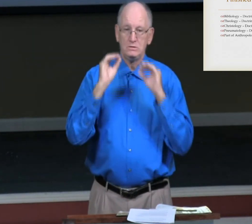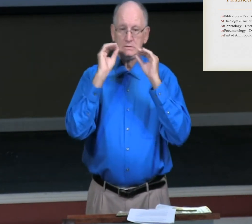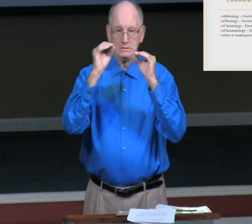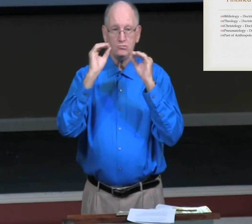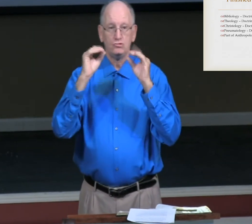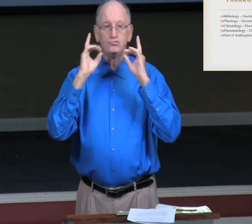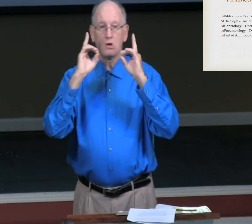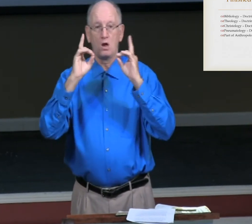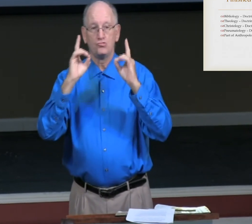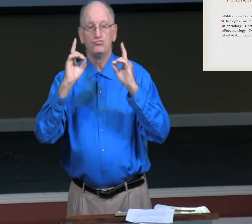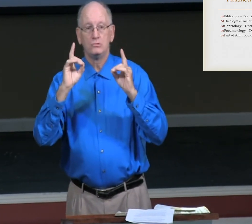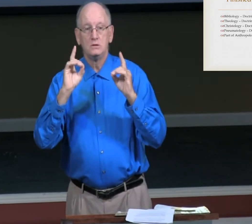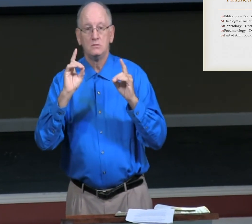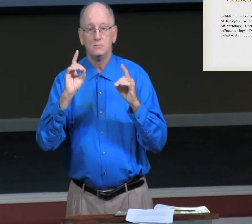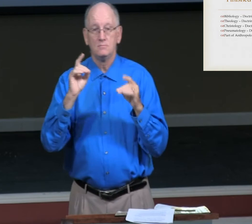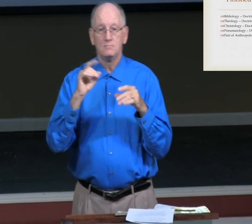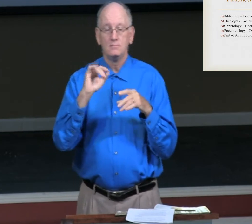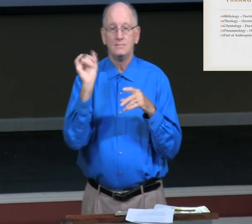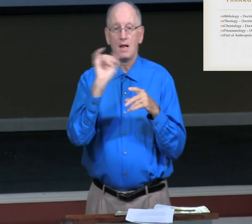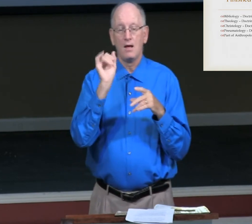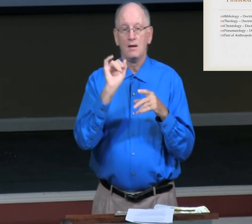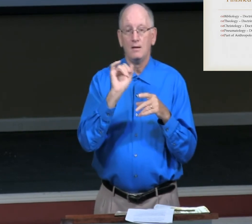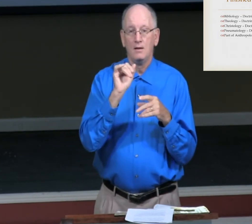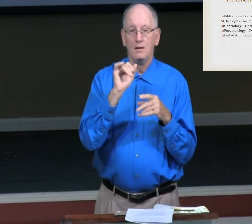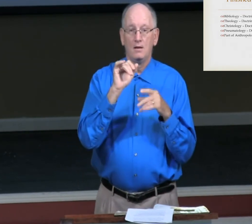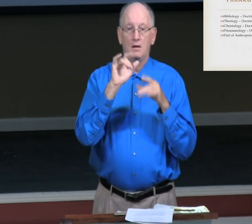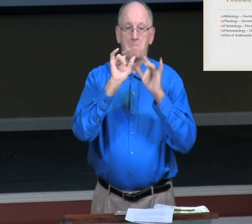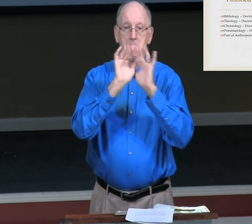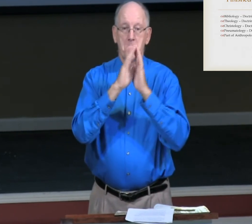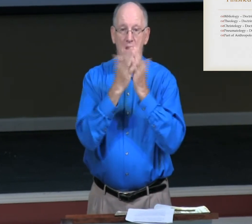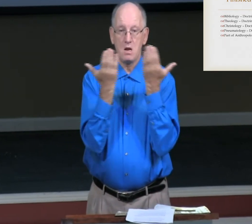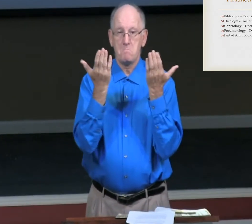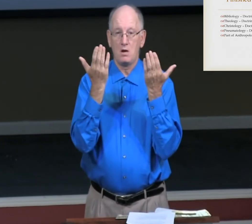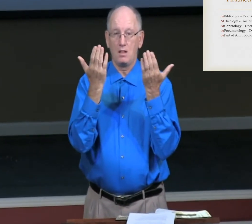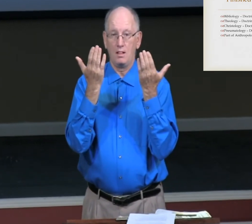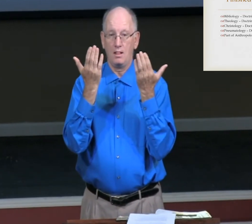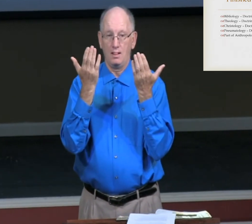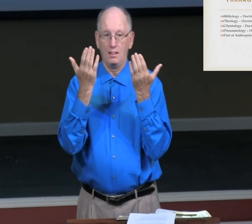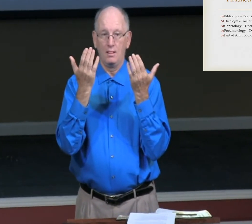past, before all this happened, I've been teaching doctrine.